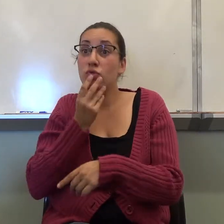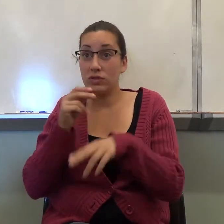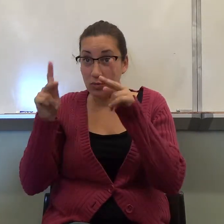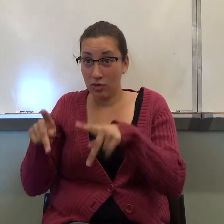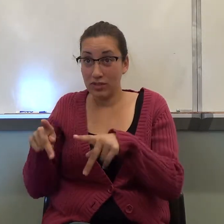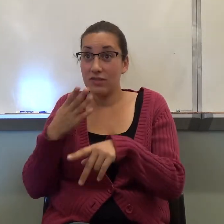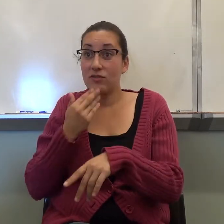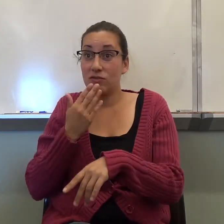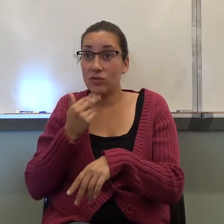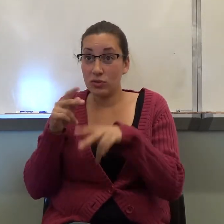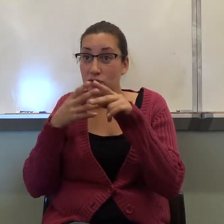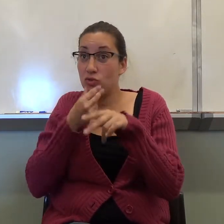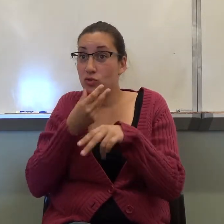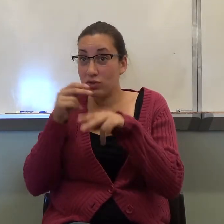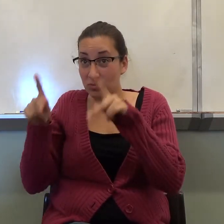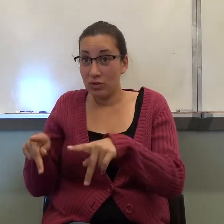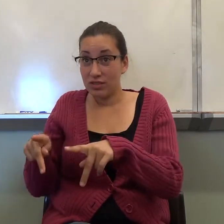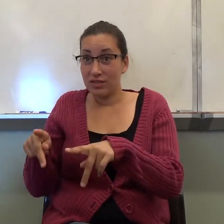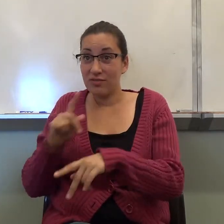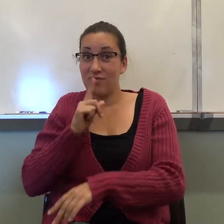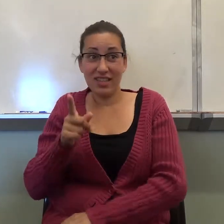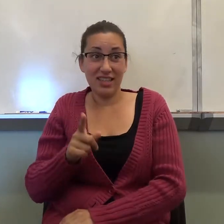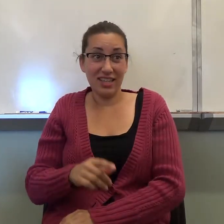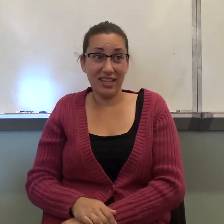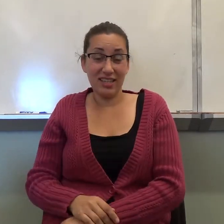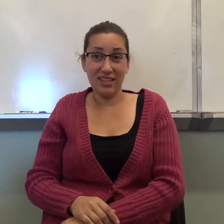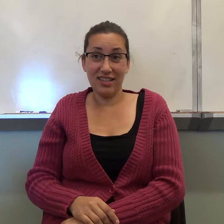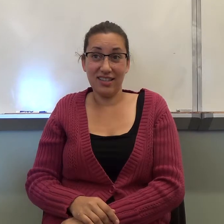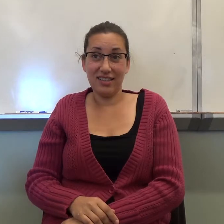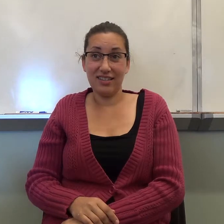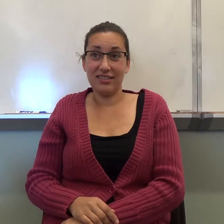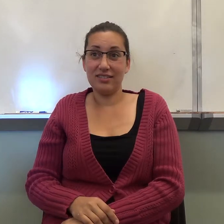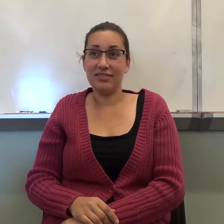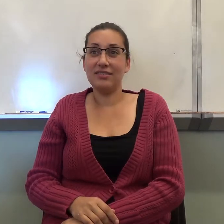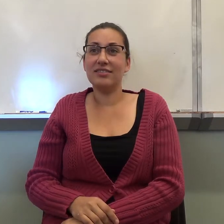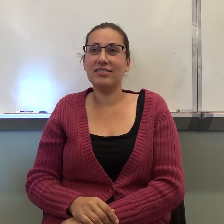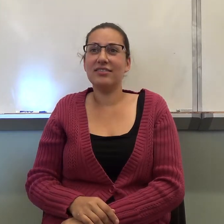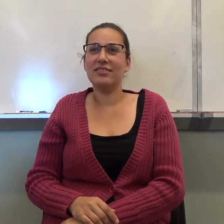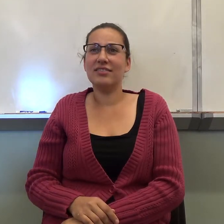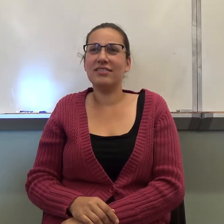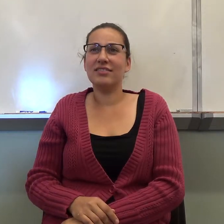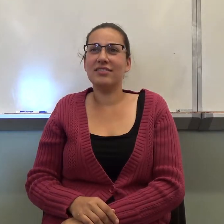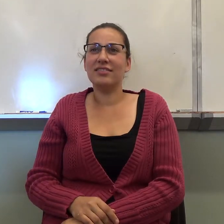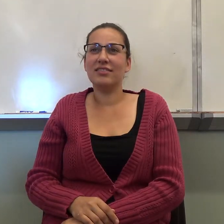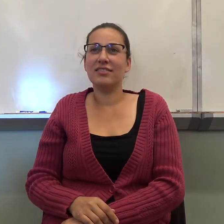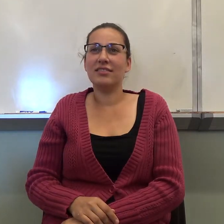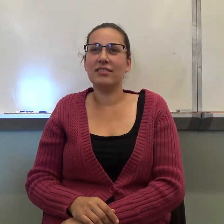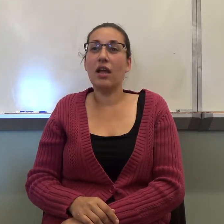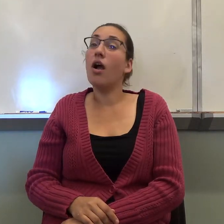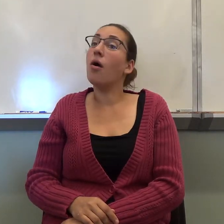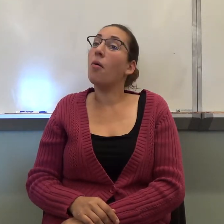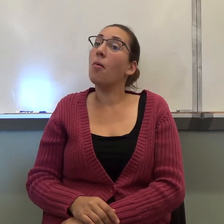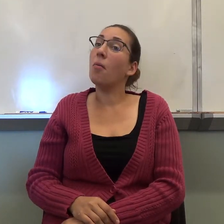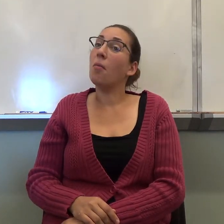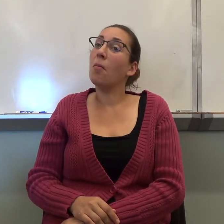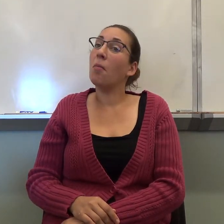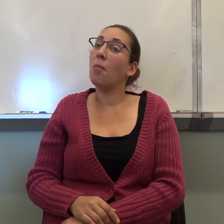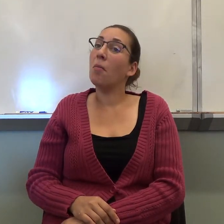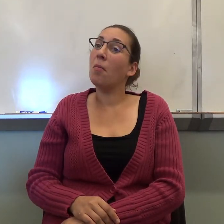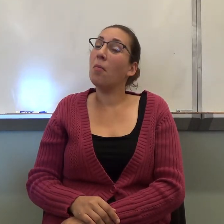and multiply it by g. And that's it. That's the price now. Okay? Price today.